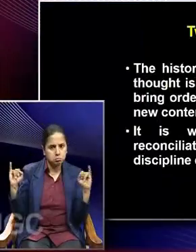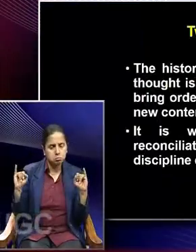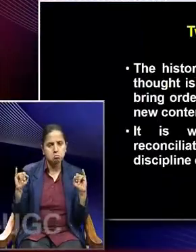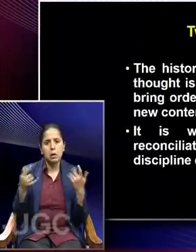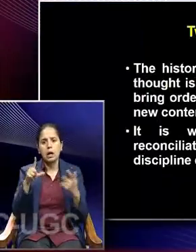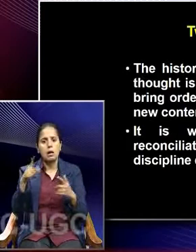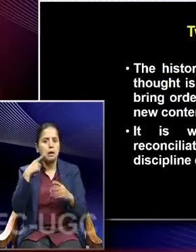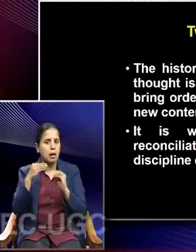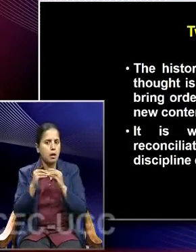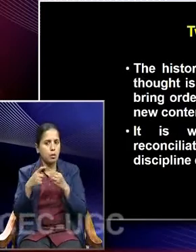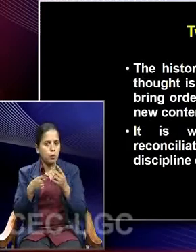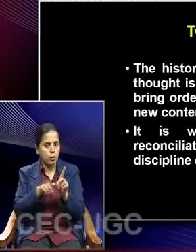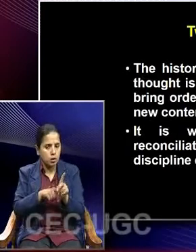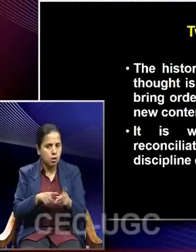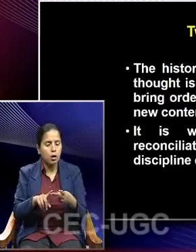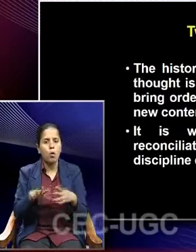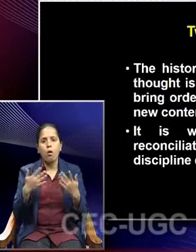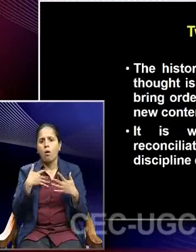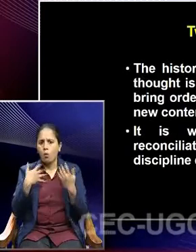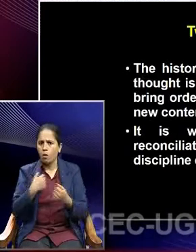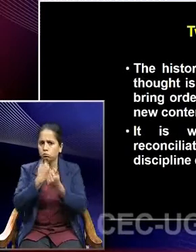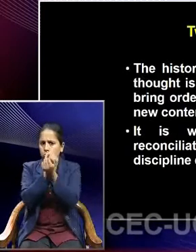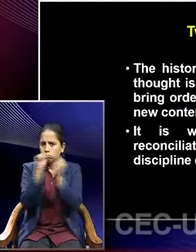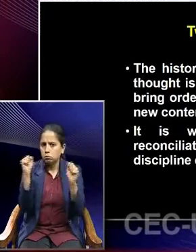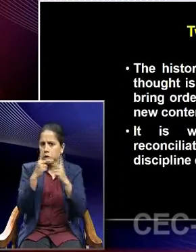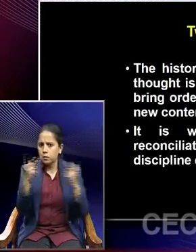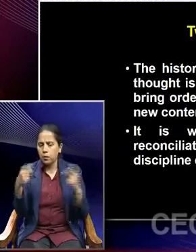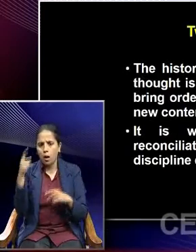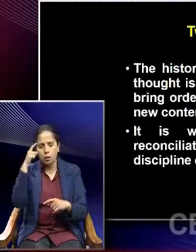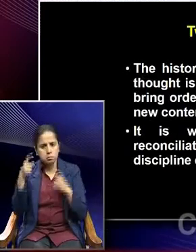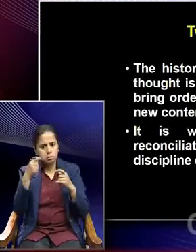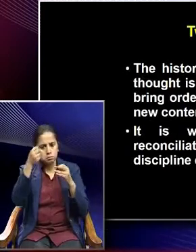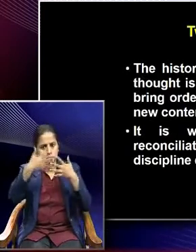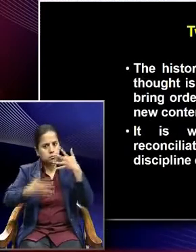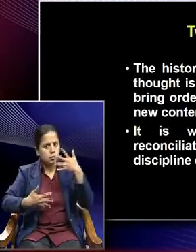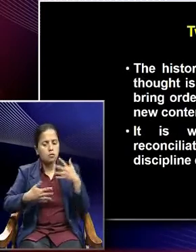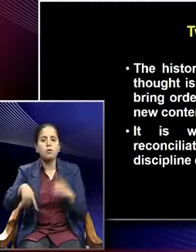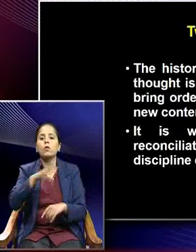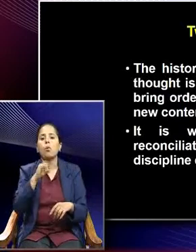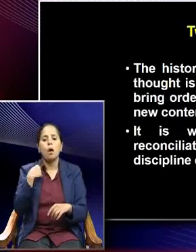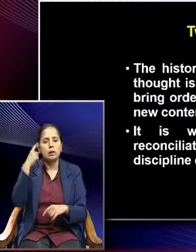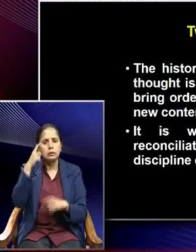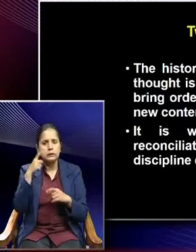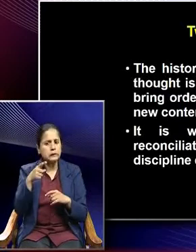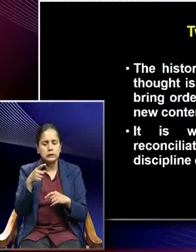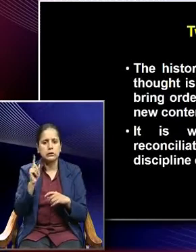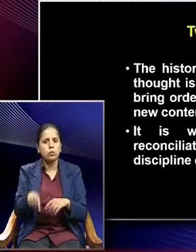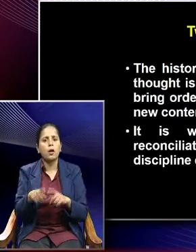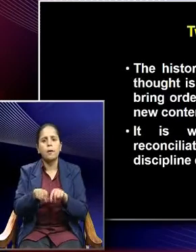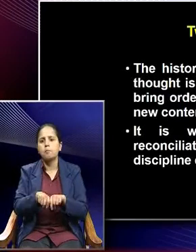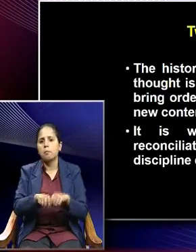about light of kind of freedom, and therefore the concern was to kind of break up from